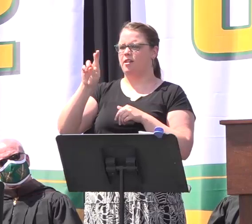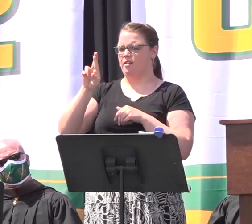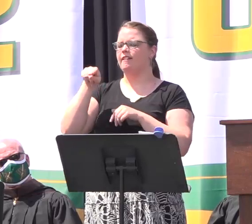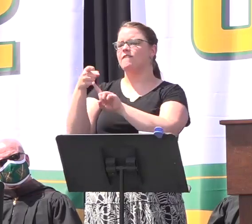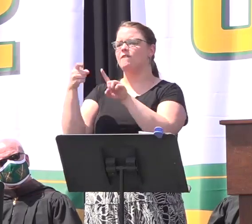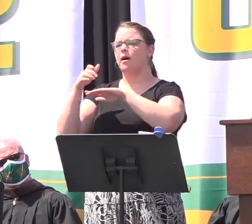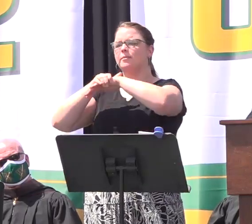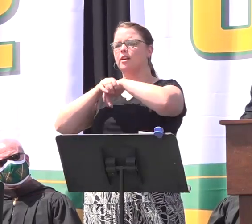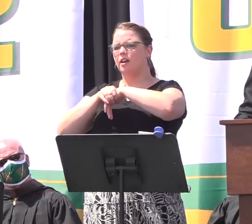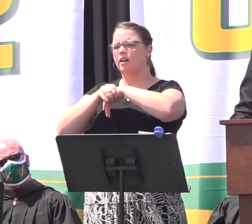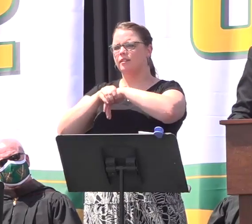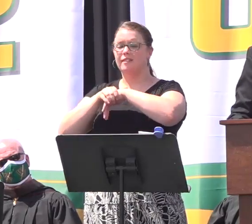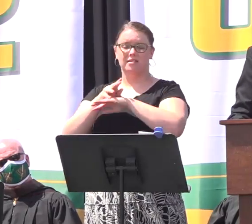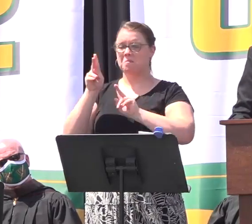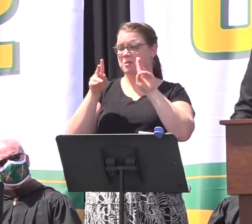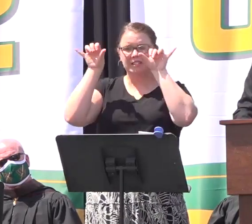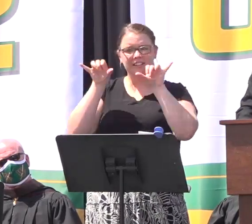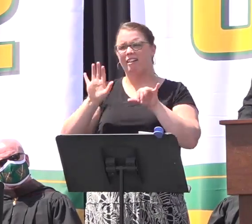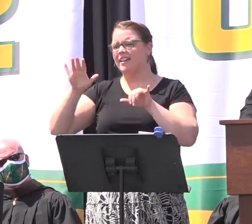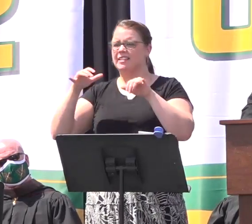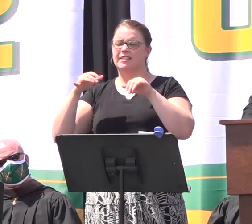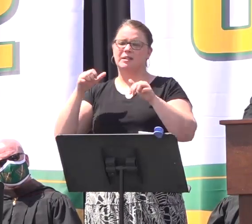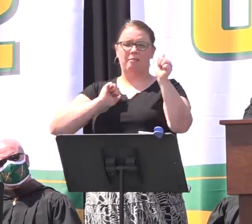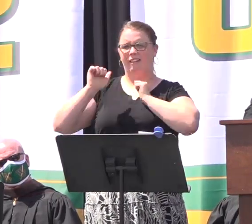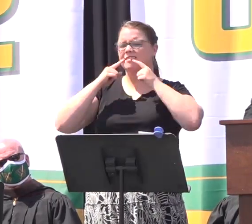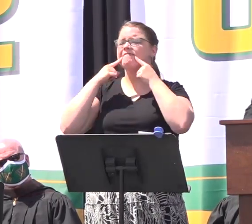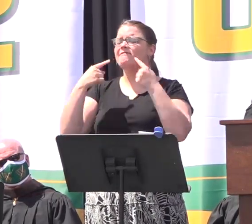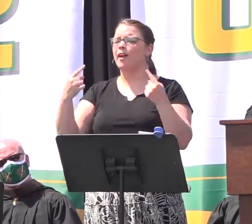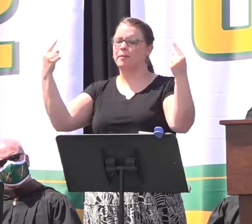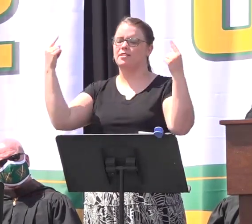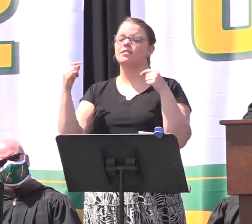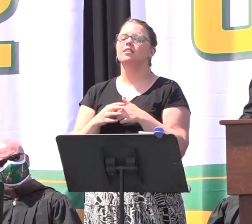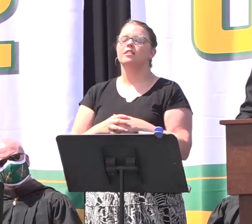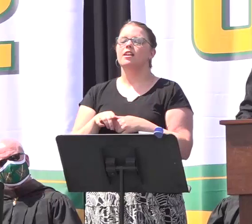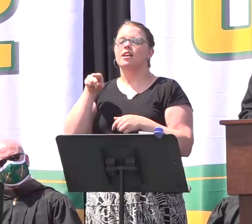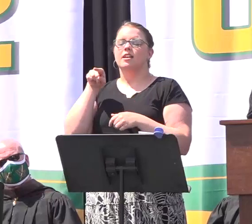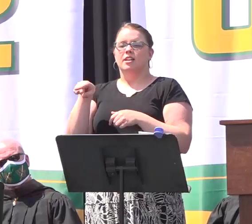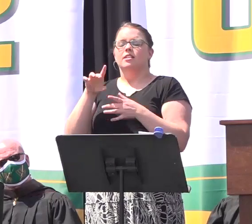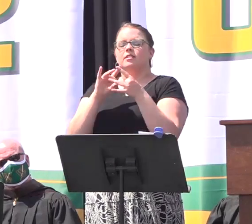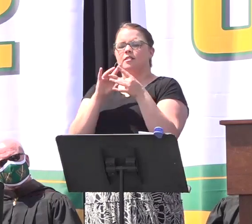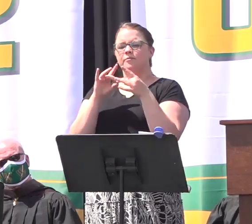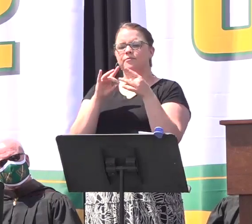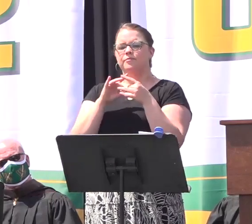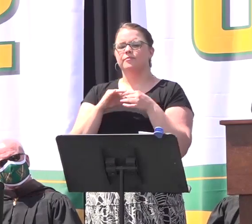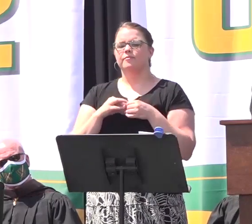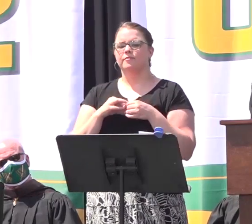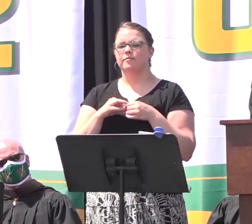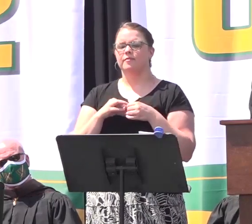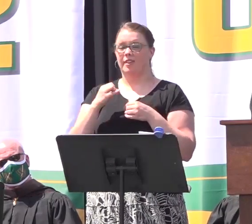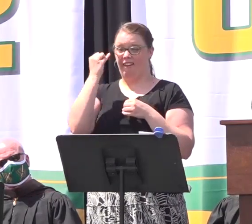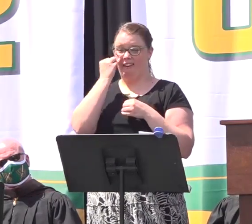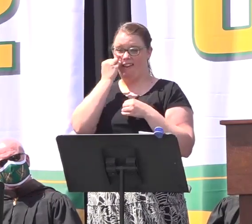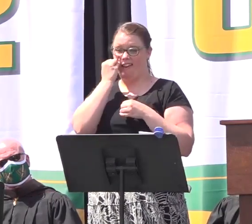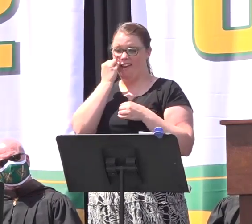and people still read his plays today all over the world, said, "The empty vessel makes the loudest